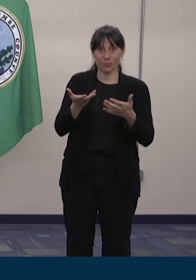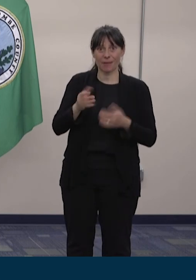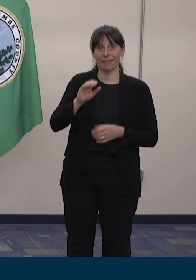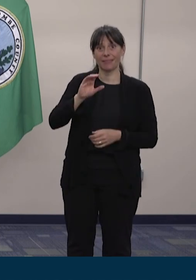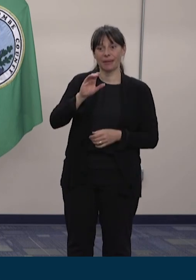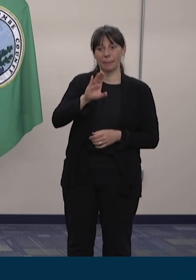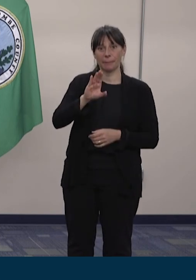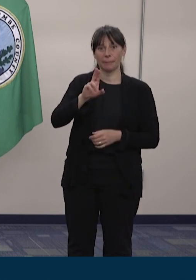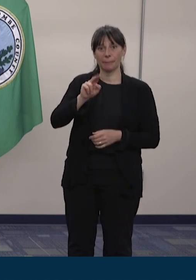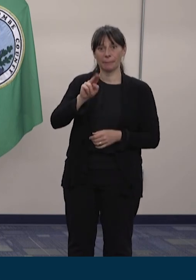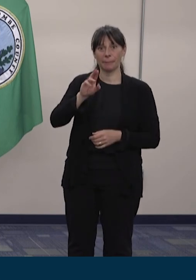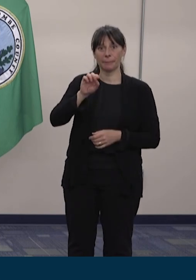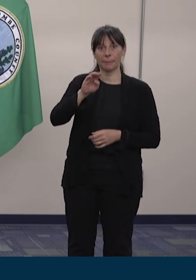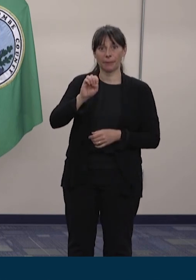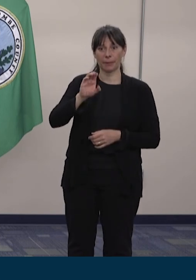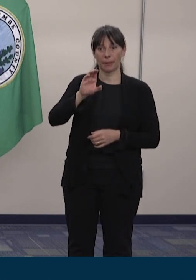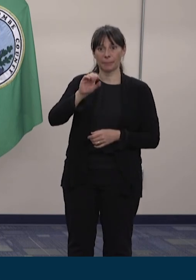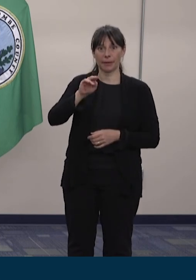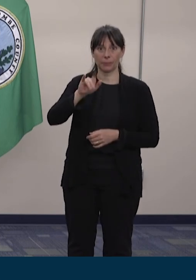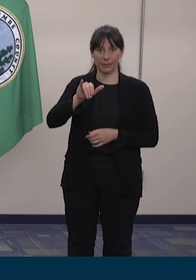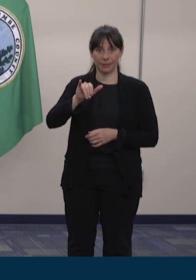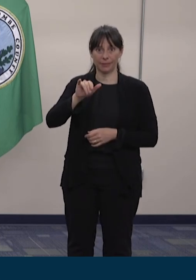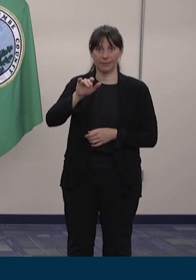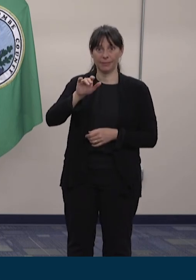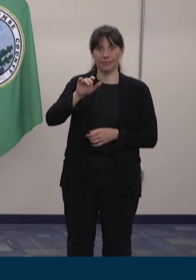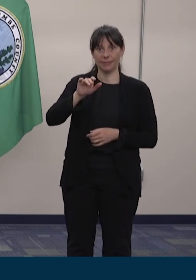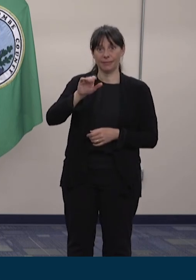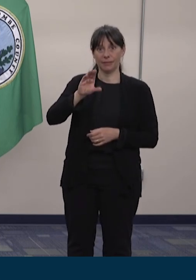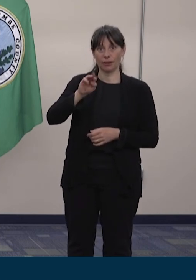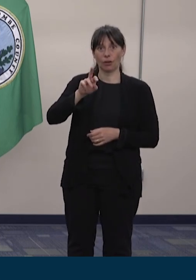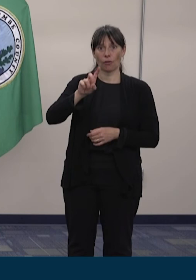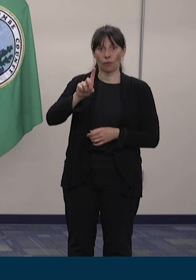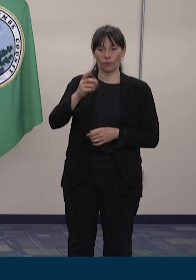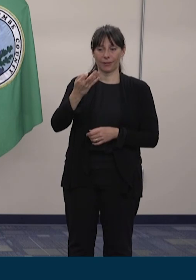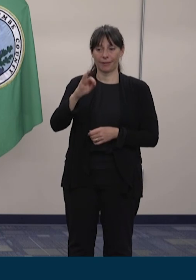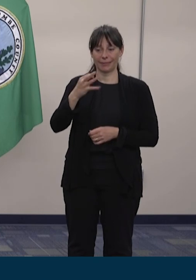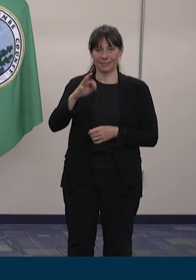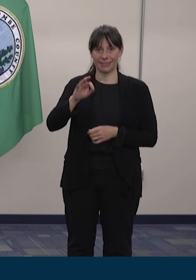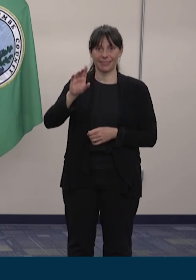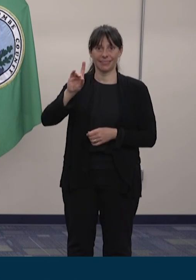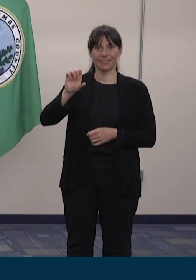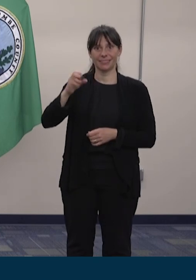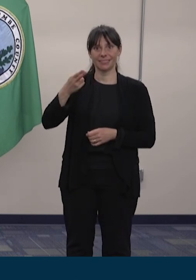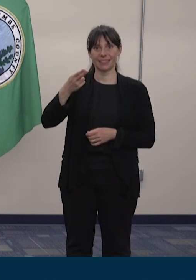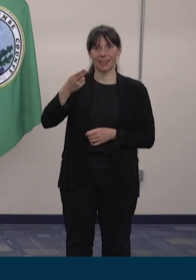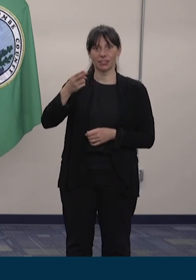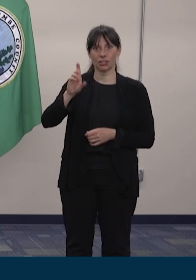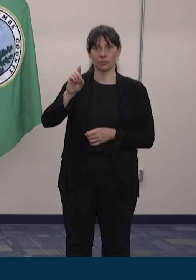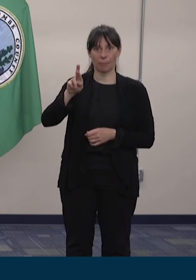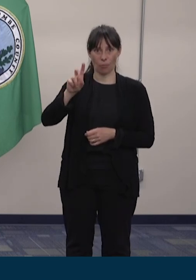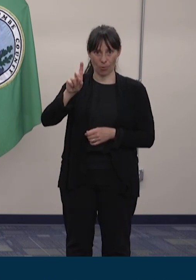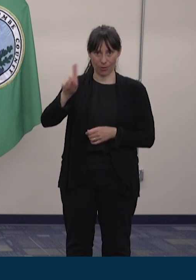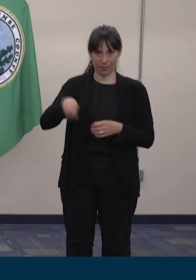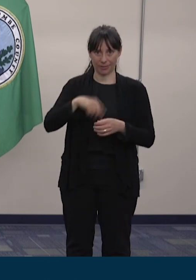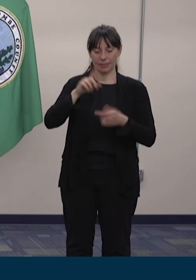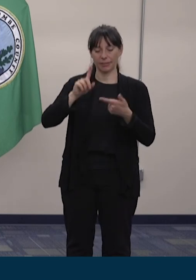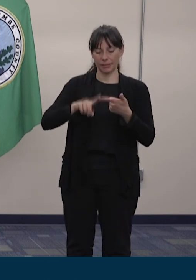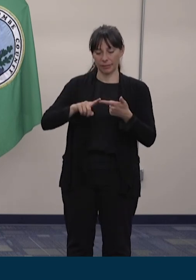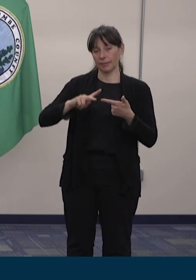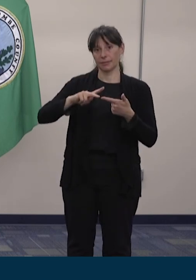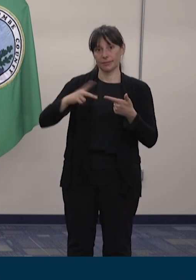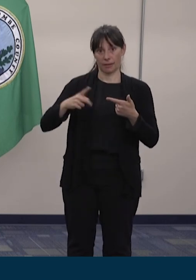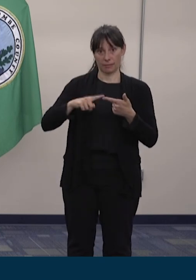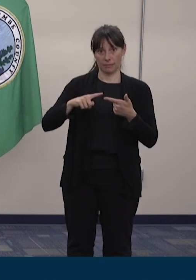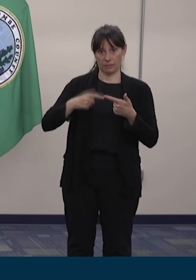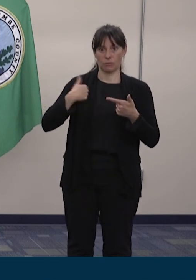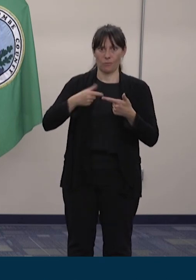ha data sacado dashboard. una base de datos Second is the y expanded list of que se symptoms. van hasta los segundos que